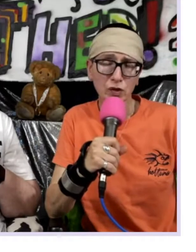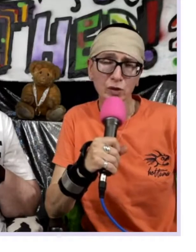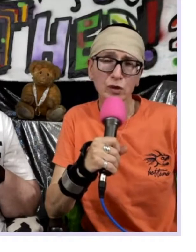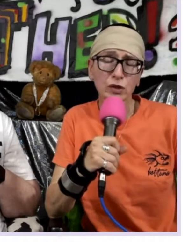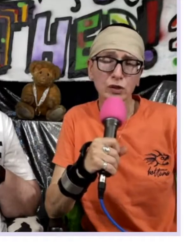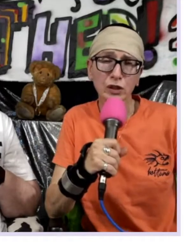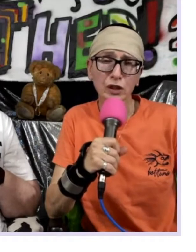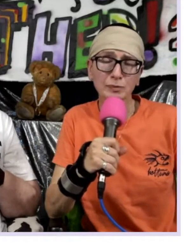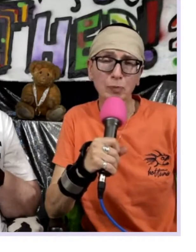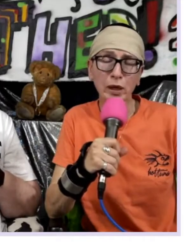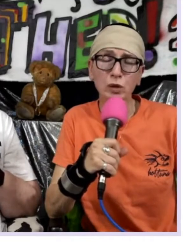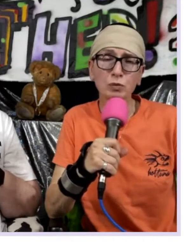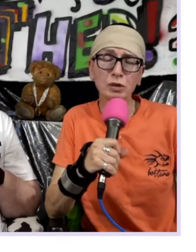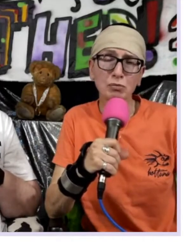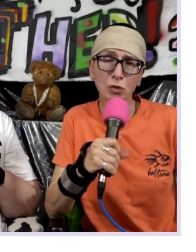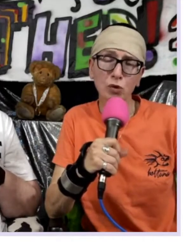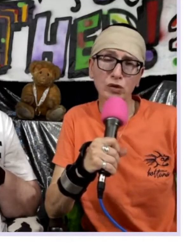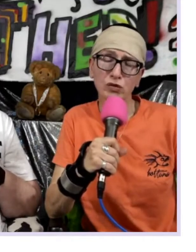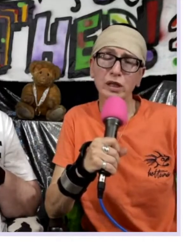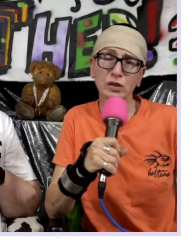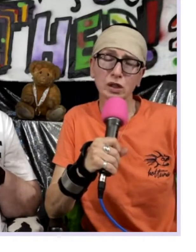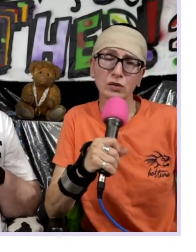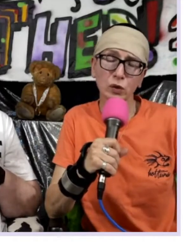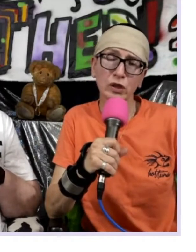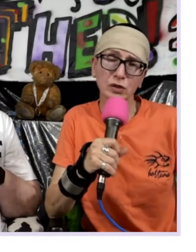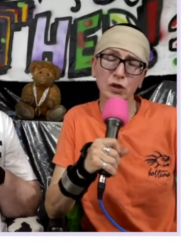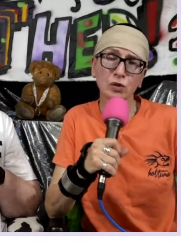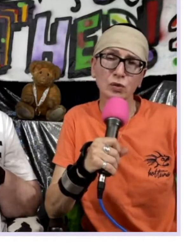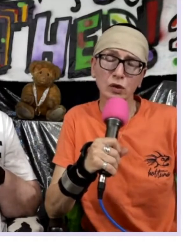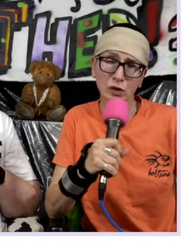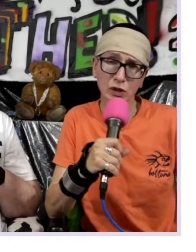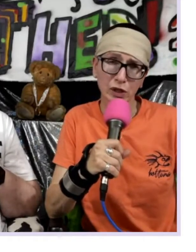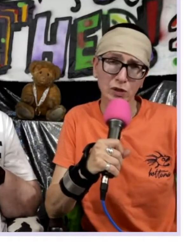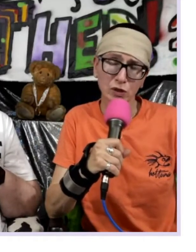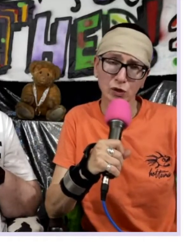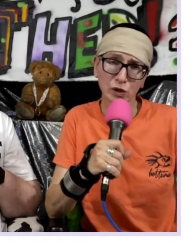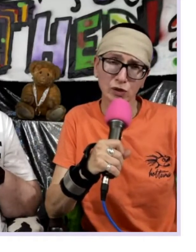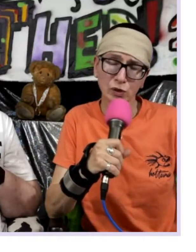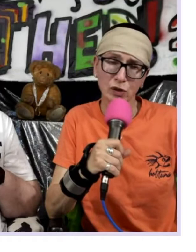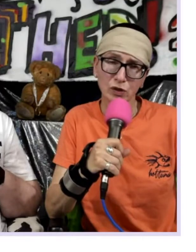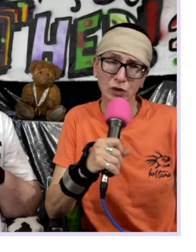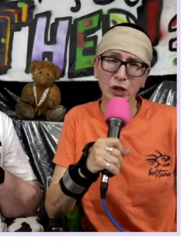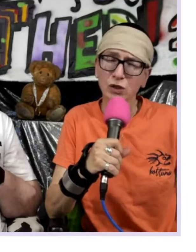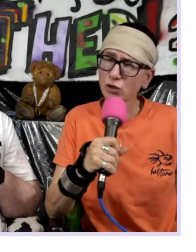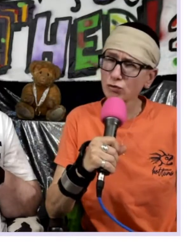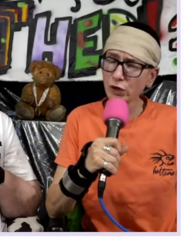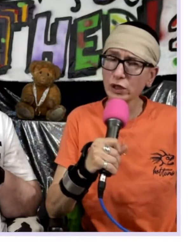of us downloaded it, it would be more effective on its own than test and trace on